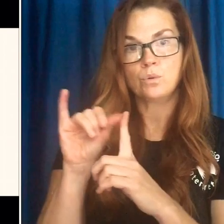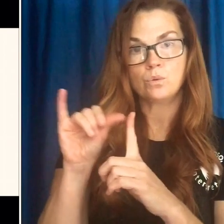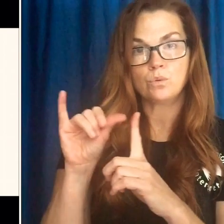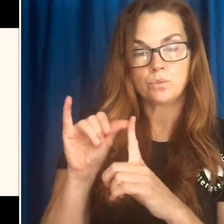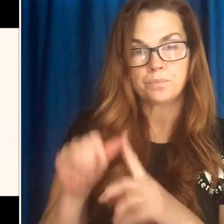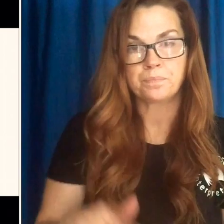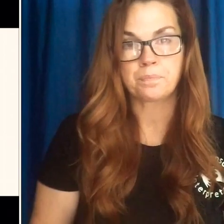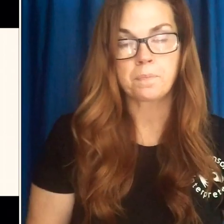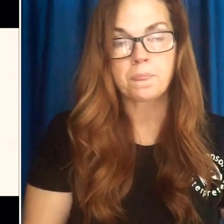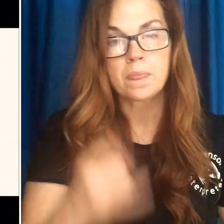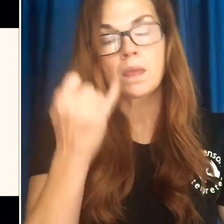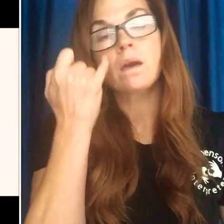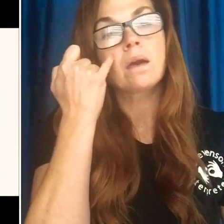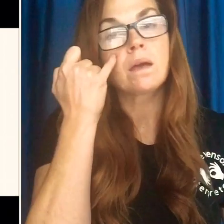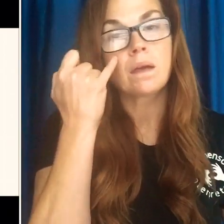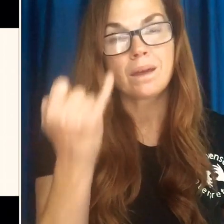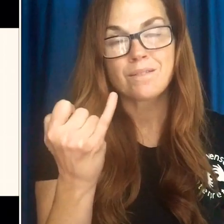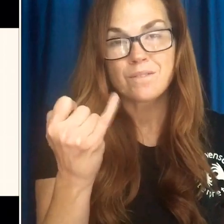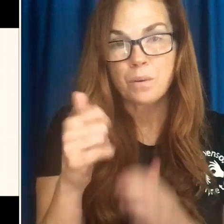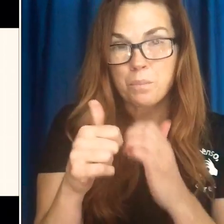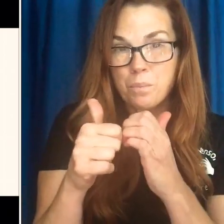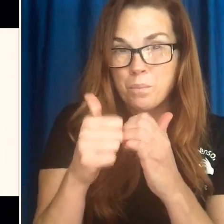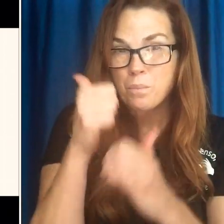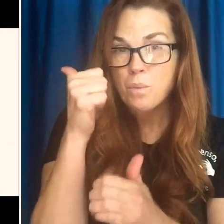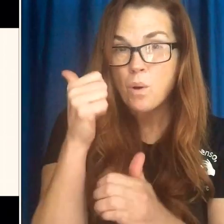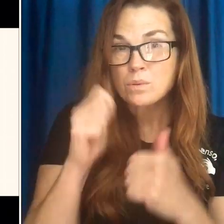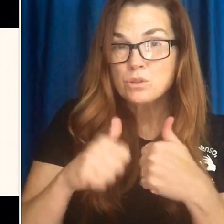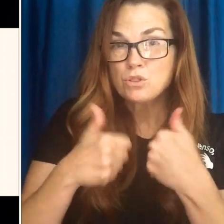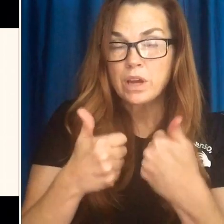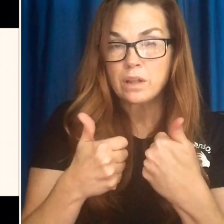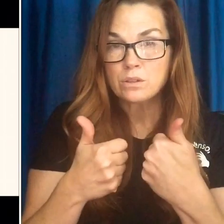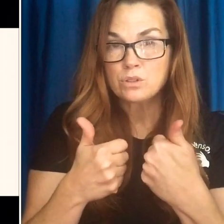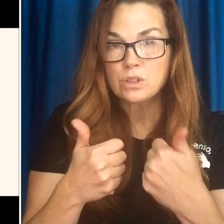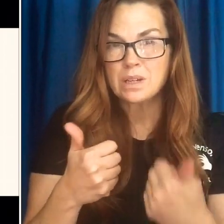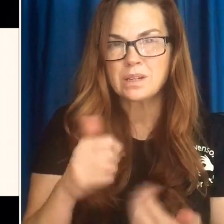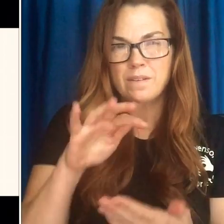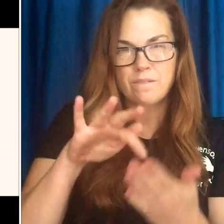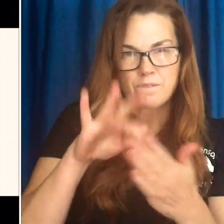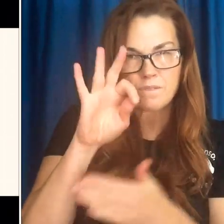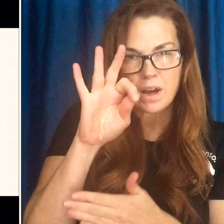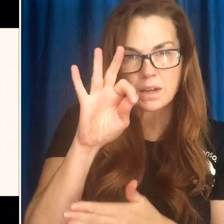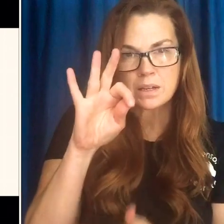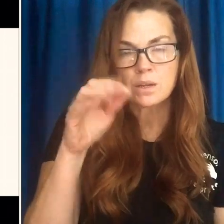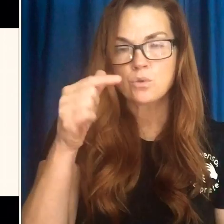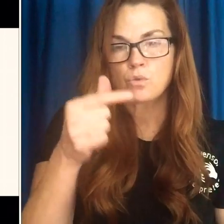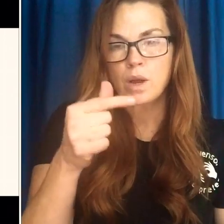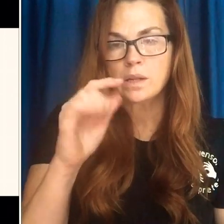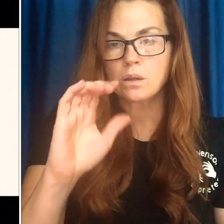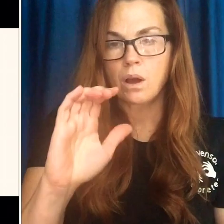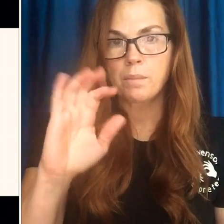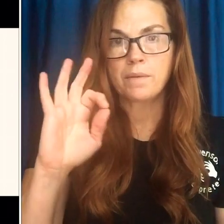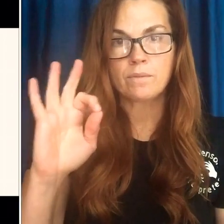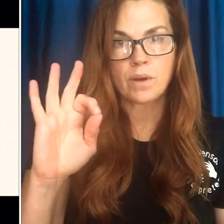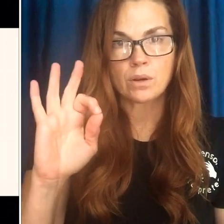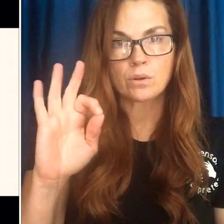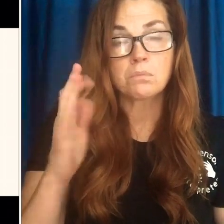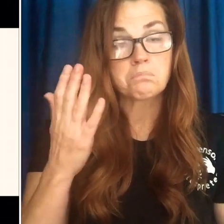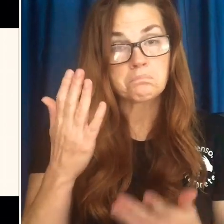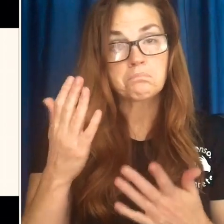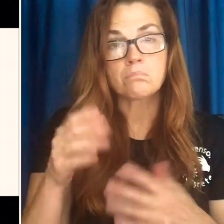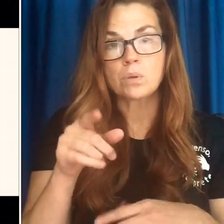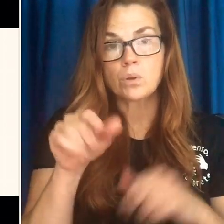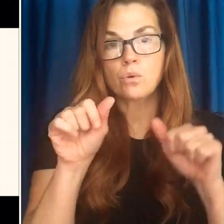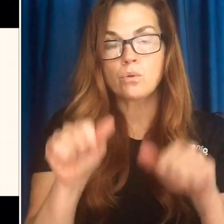for you is finding and using the greatest common factor, then maybe you could check out my video on